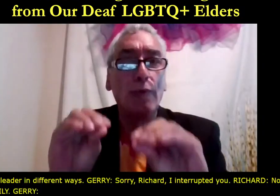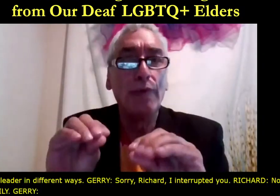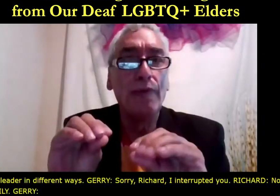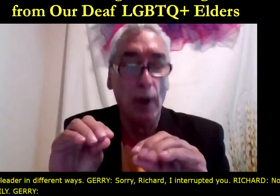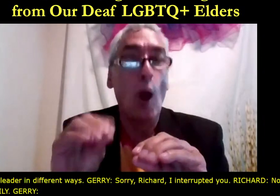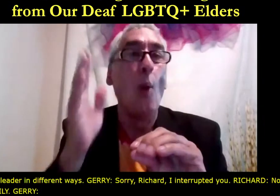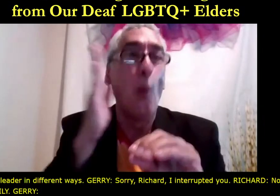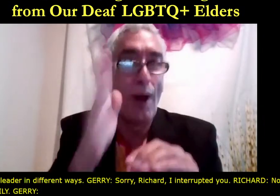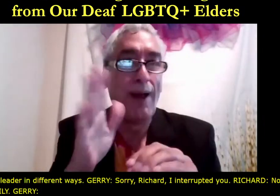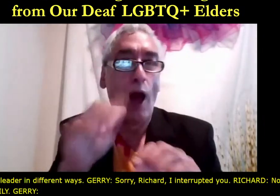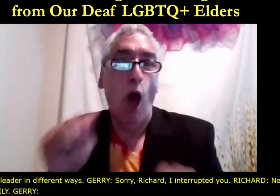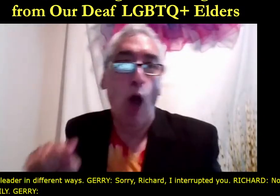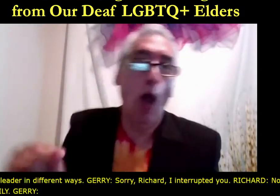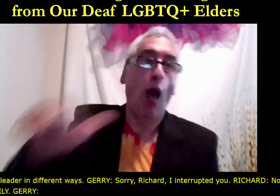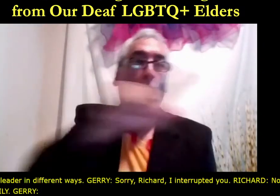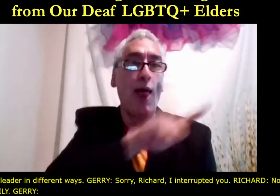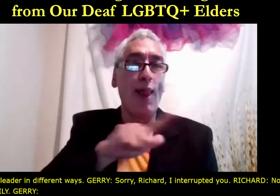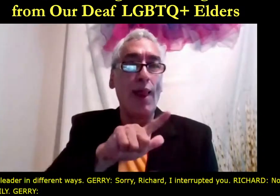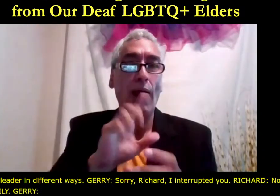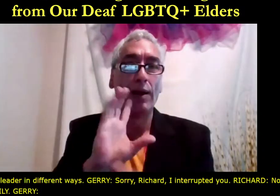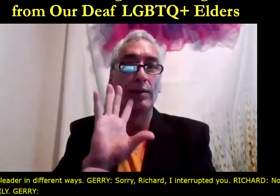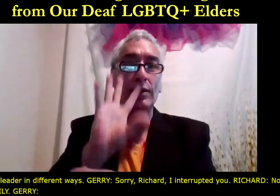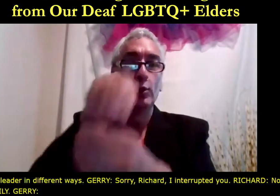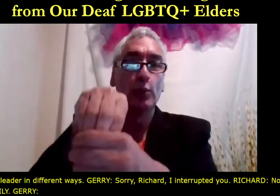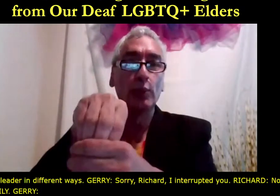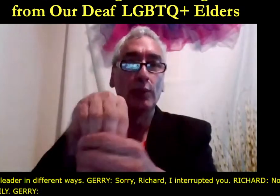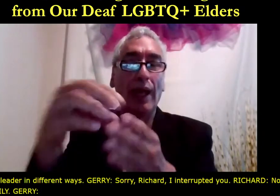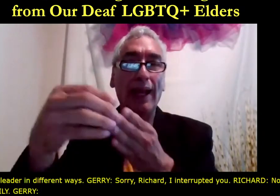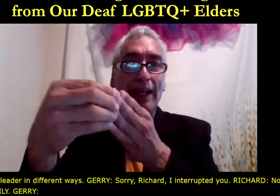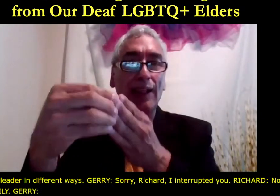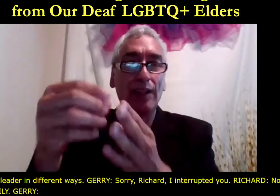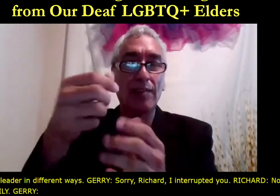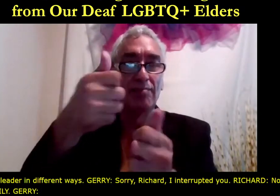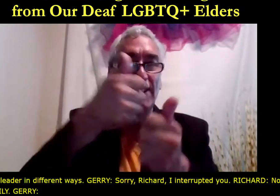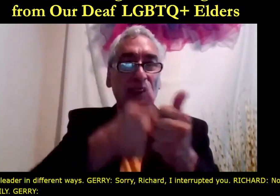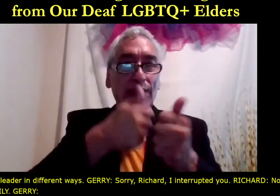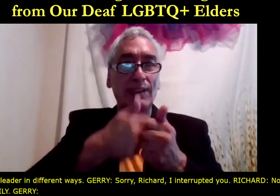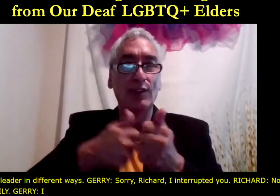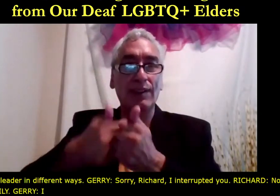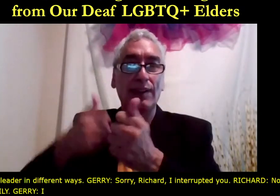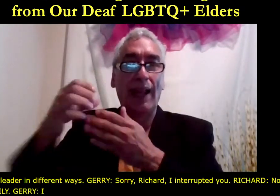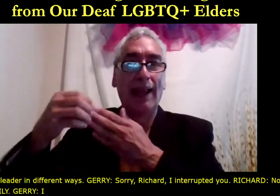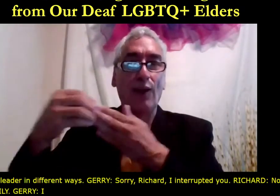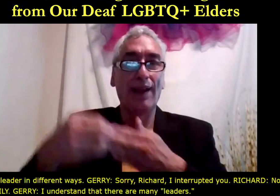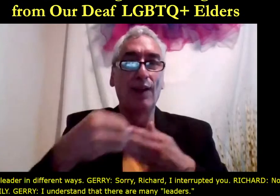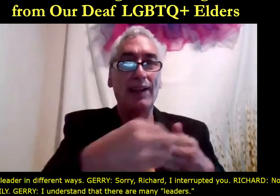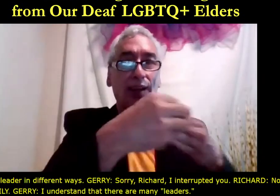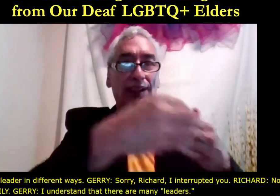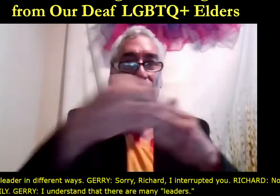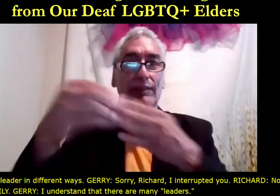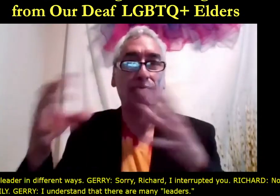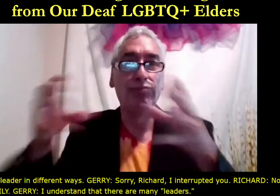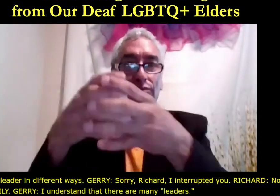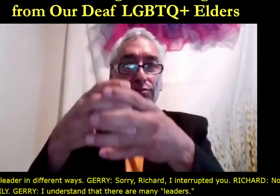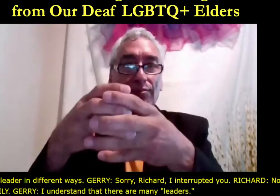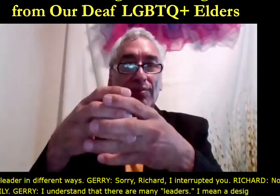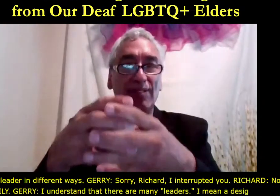designated one person who moves ahead and then everybody gets involved and each one of them